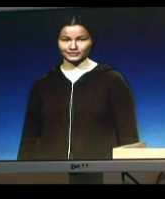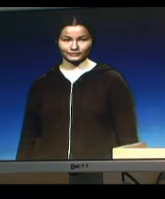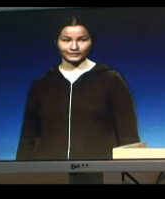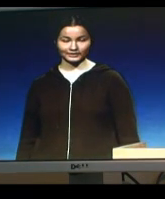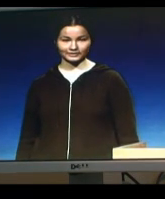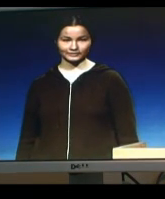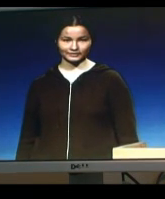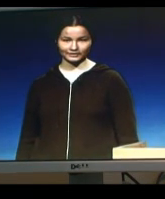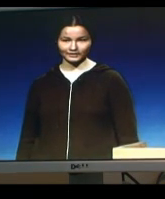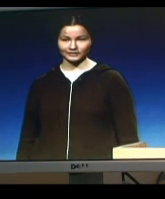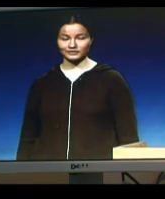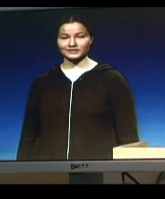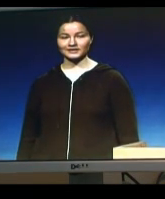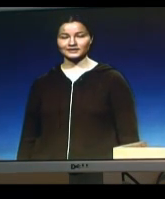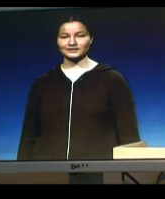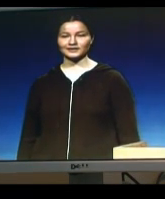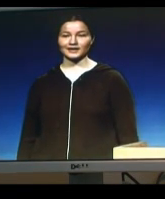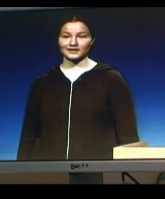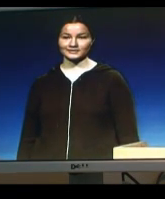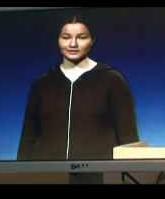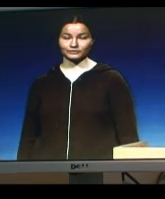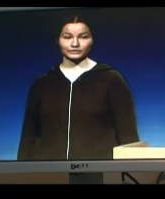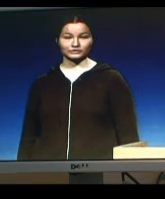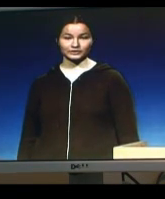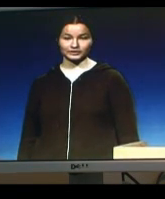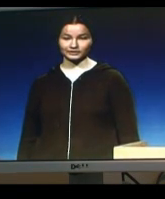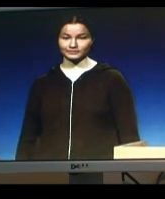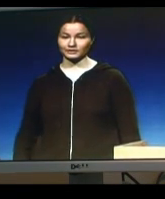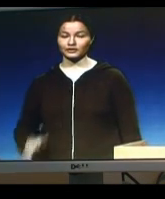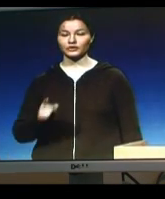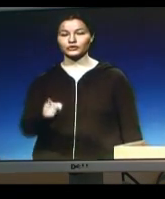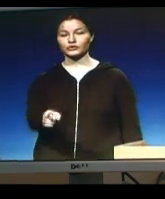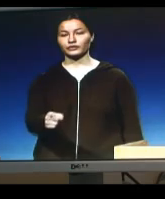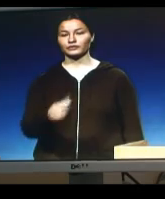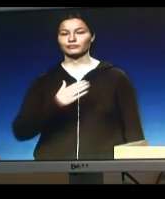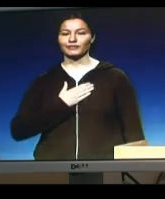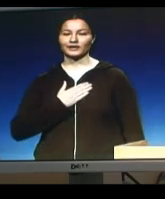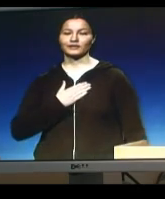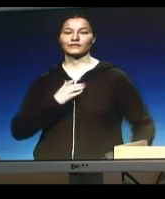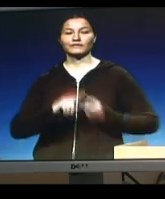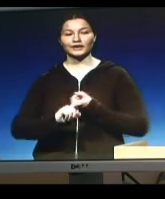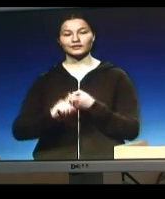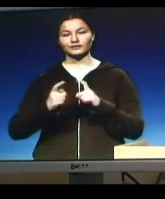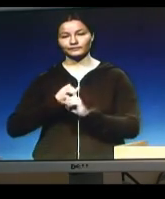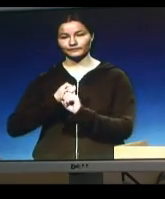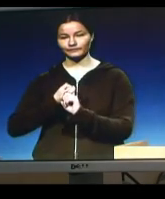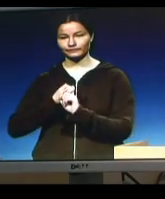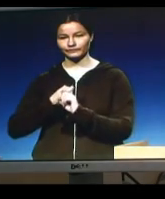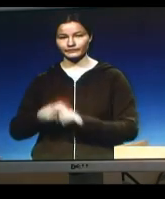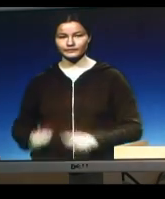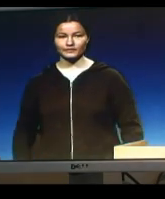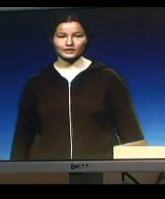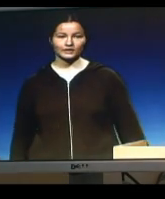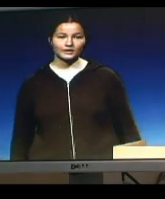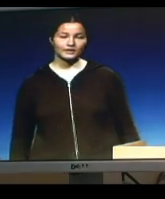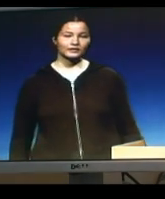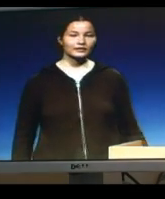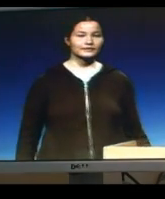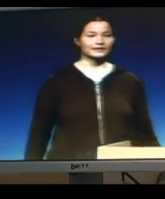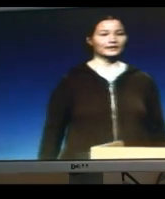wouldn't need to use it. So the sentence in ASL would usually just be, you're my friend. In closing, I